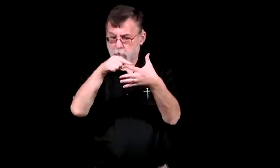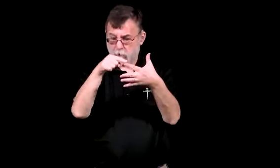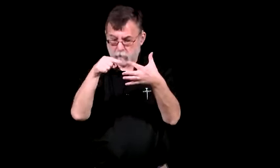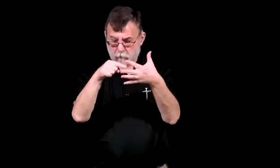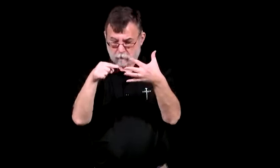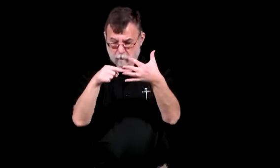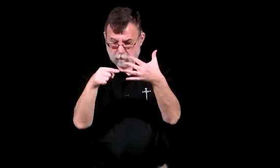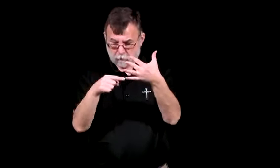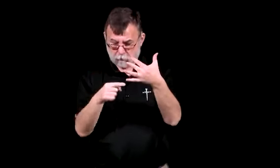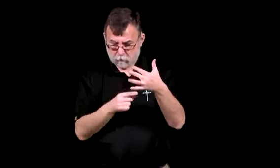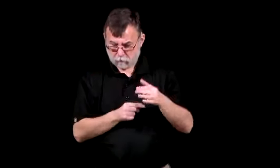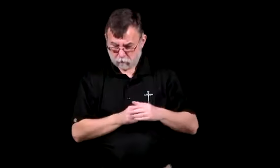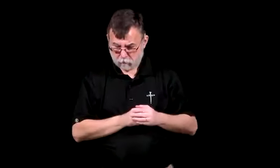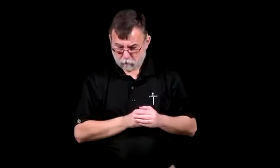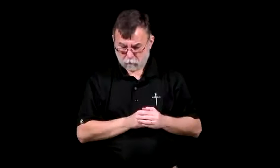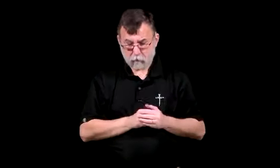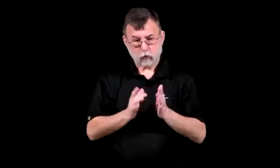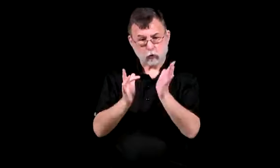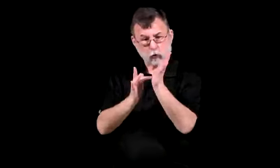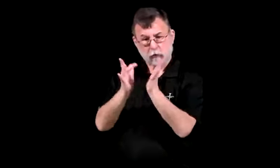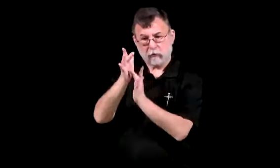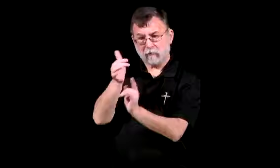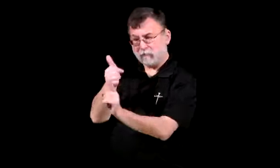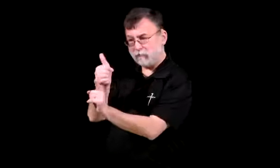So, all of those points to say,